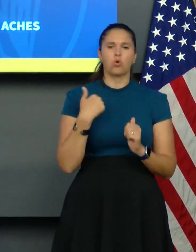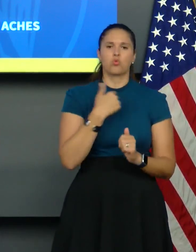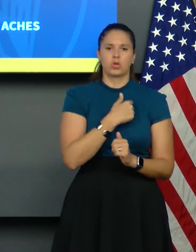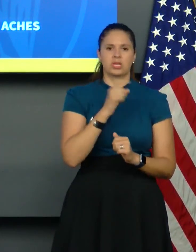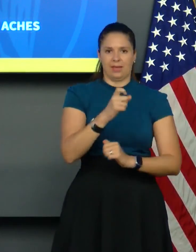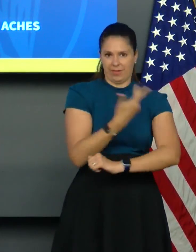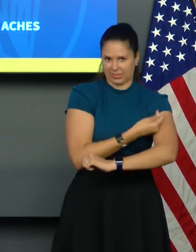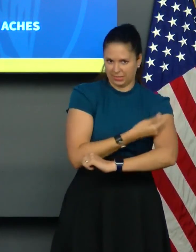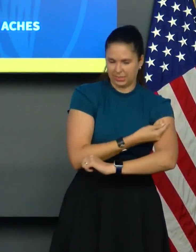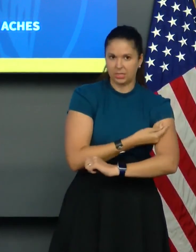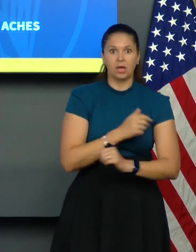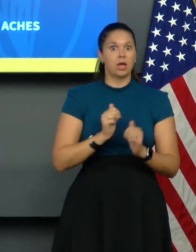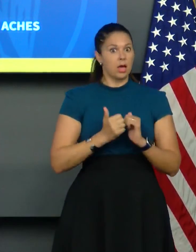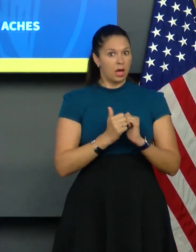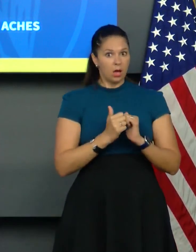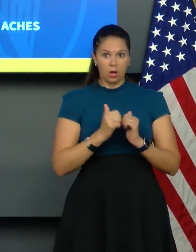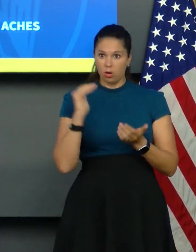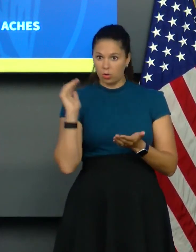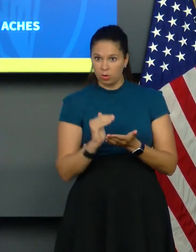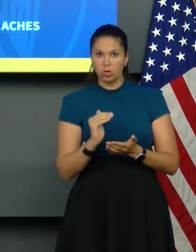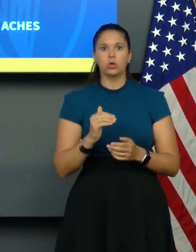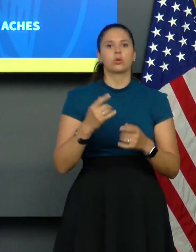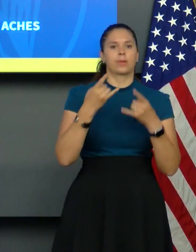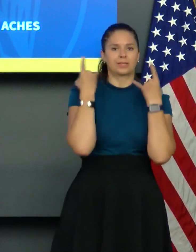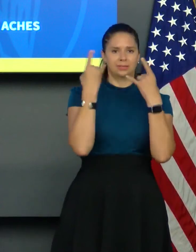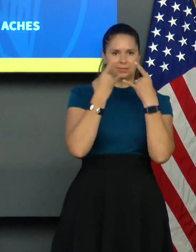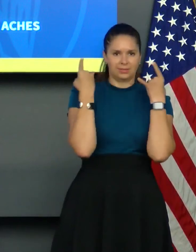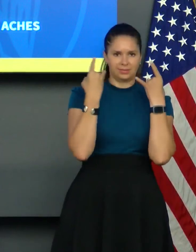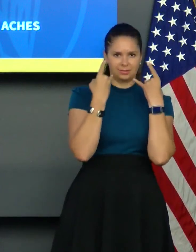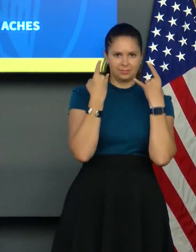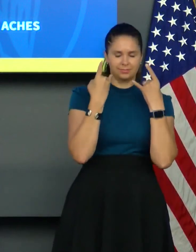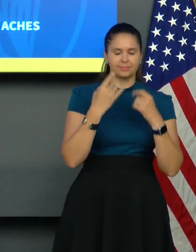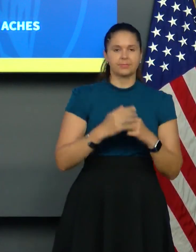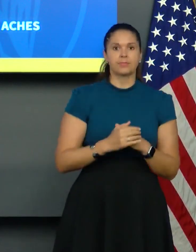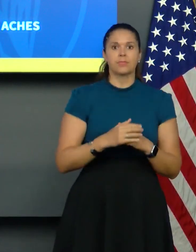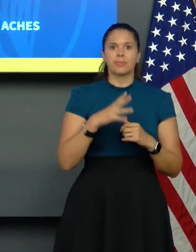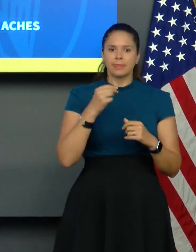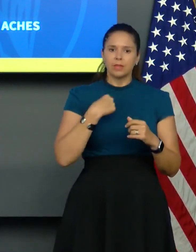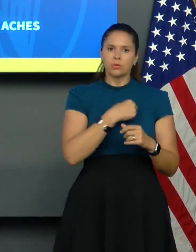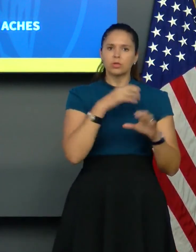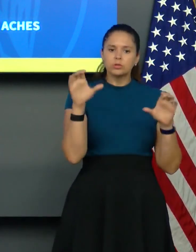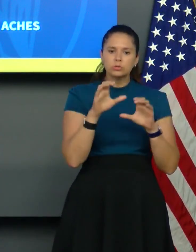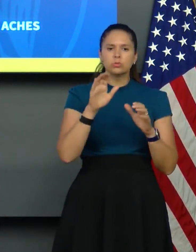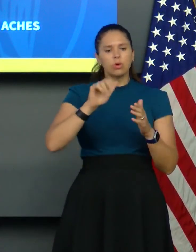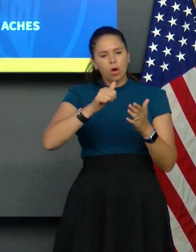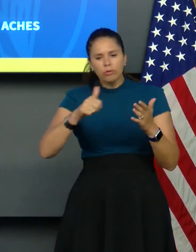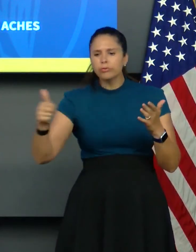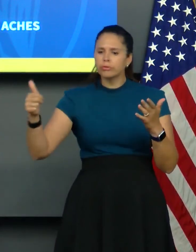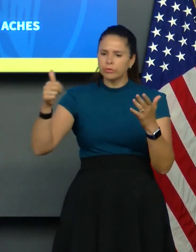vaccinated. We do that by wearing our masks and doing all the other common